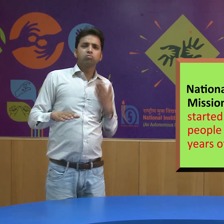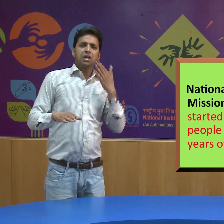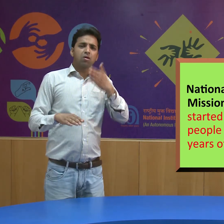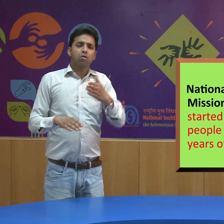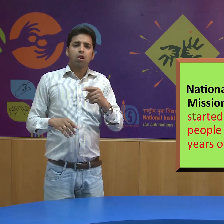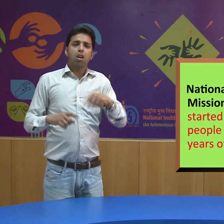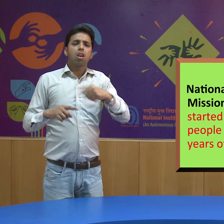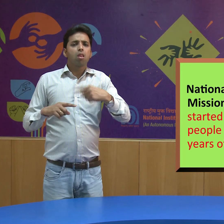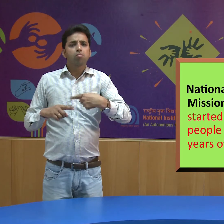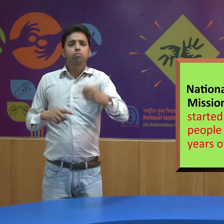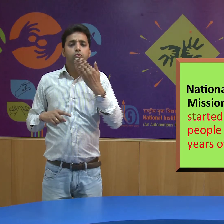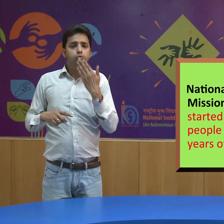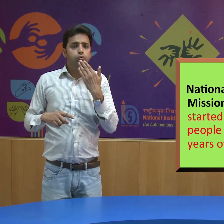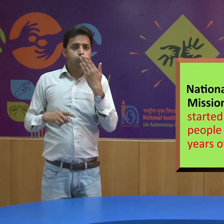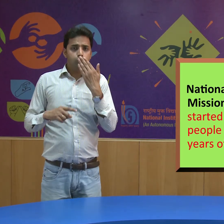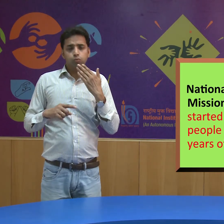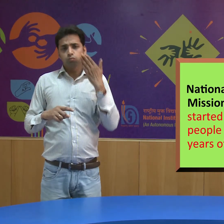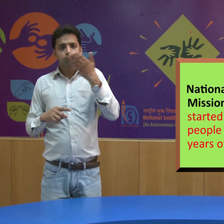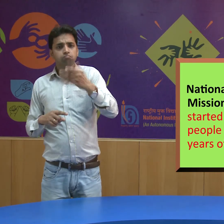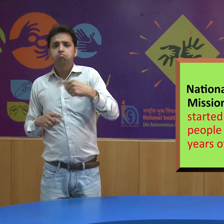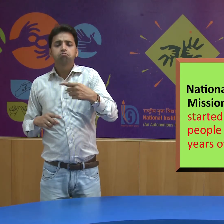college due to various reasons.